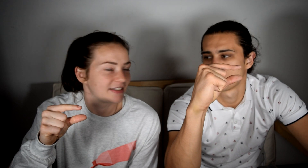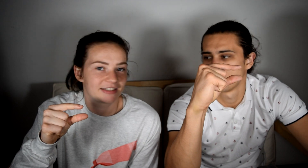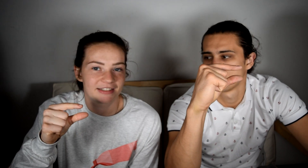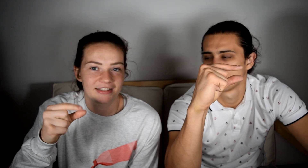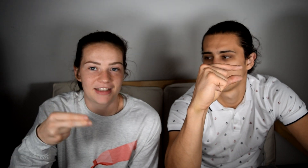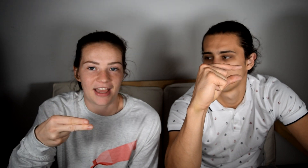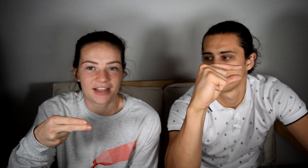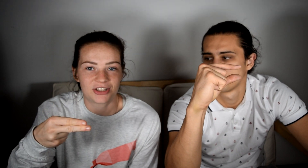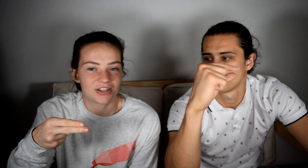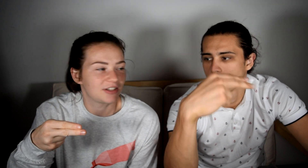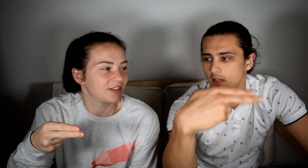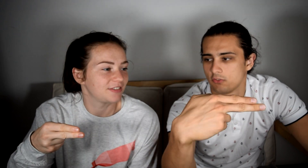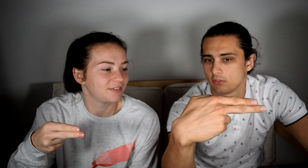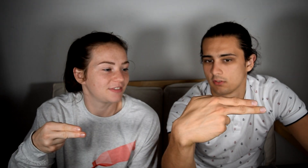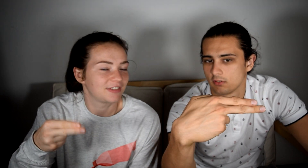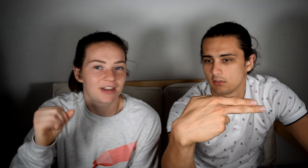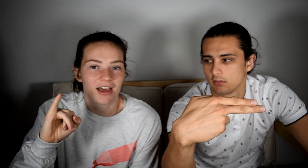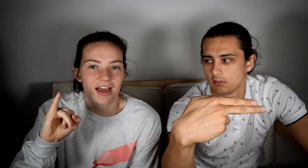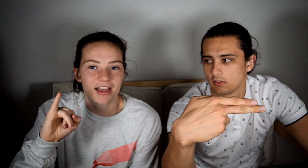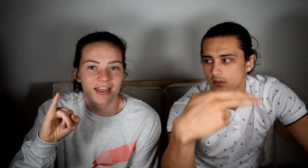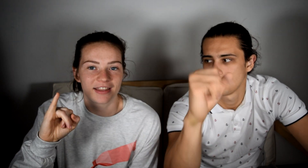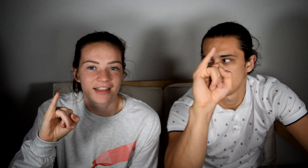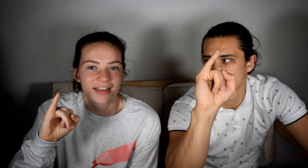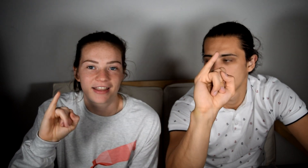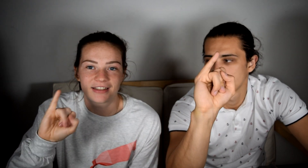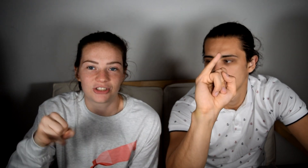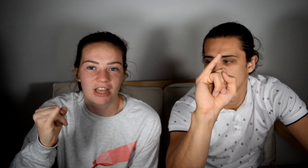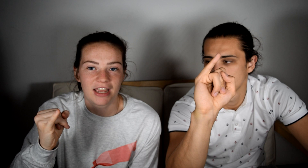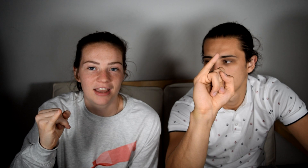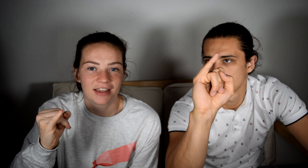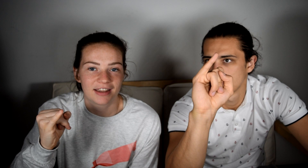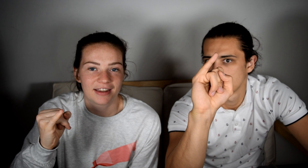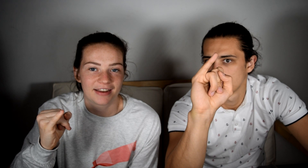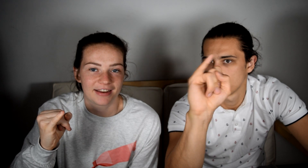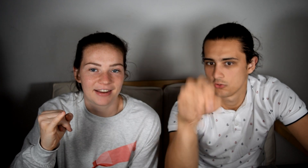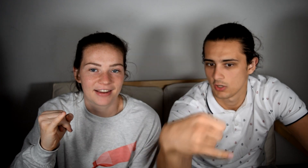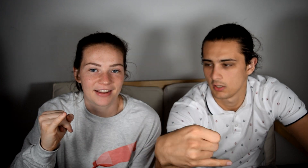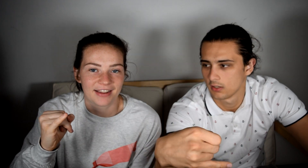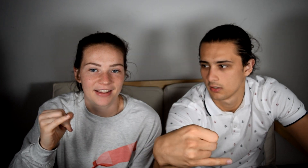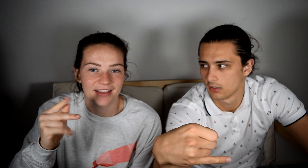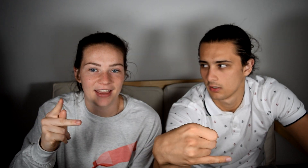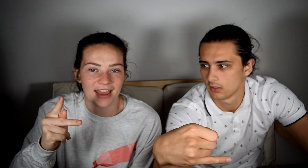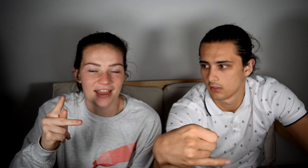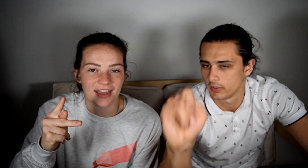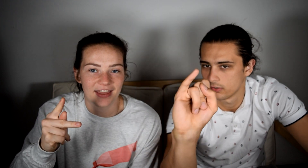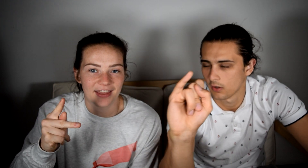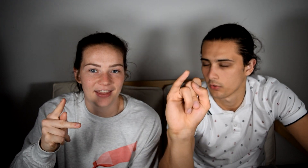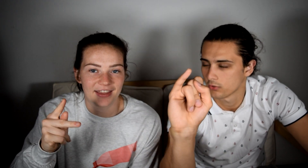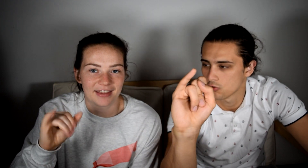Okay. H. H. I. J. J. K. Wait, how did you do the